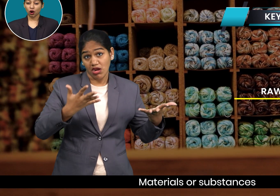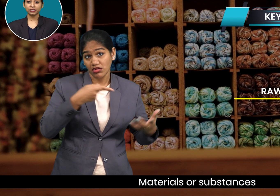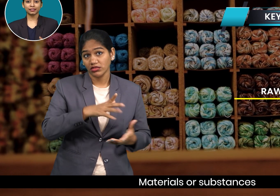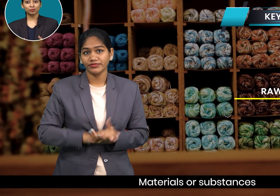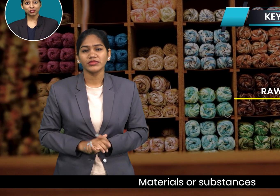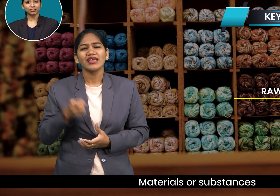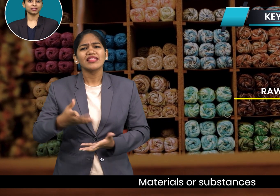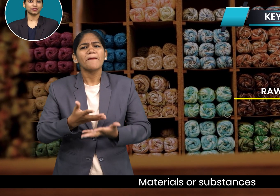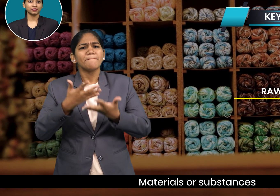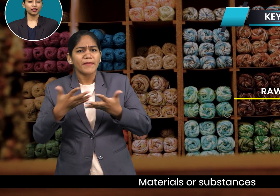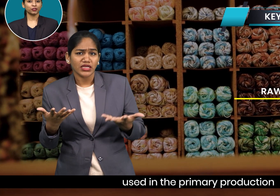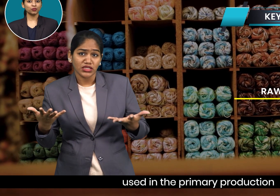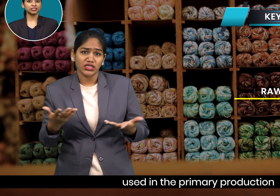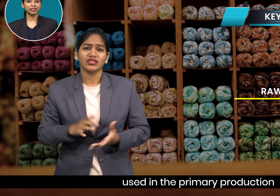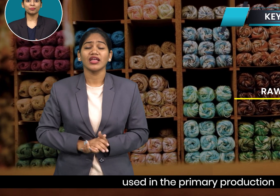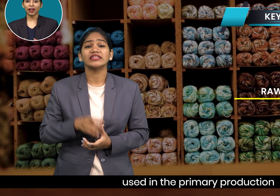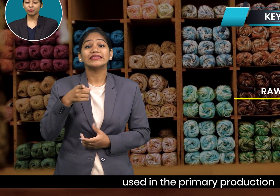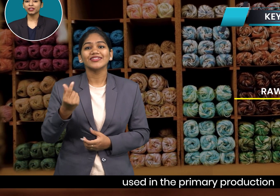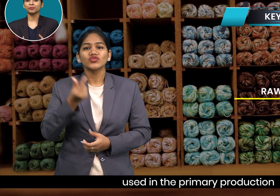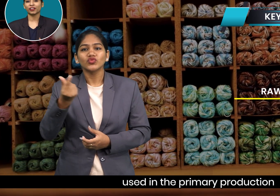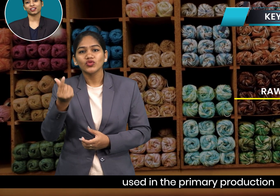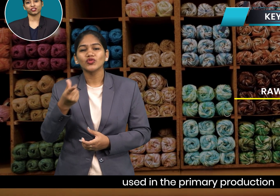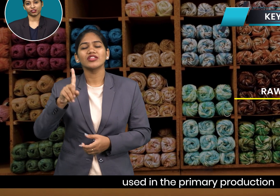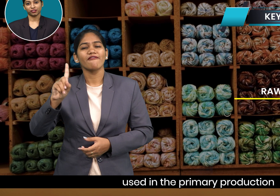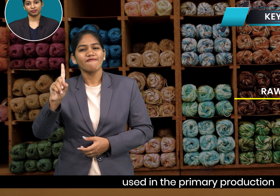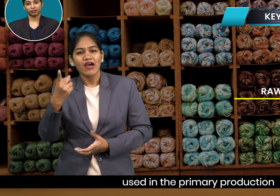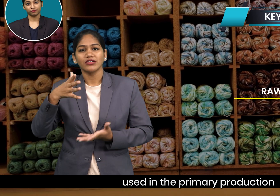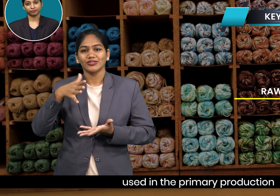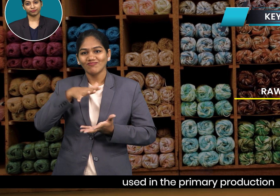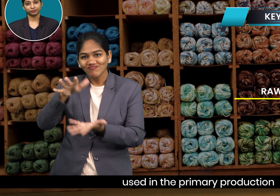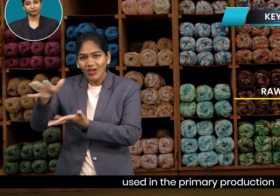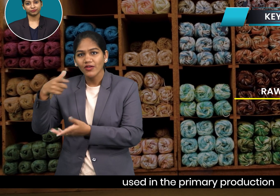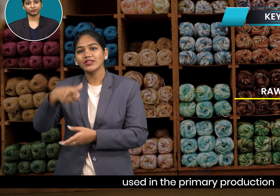materials or substances used in the primary production